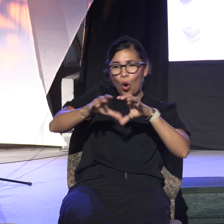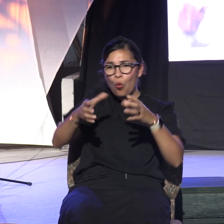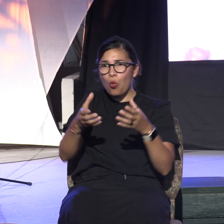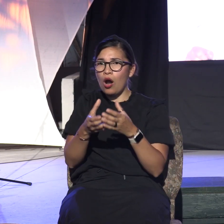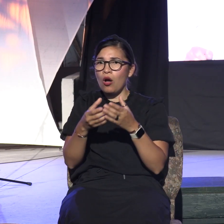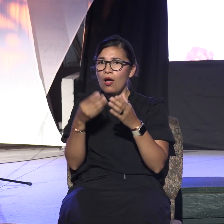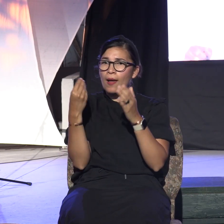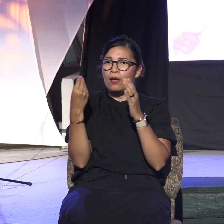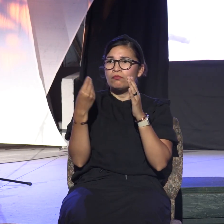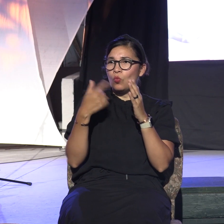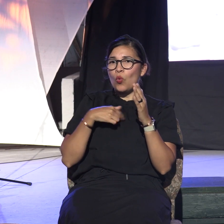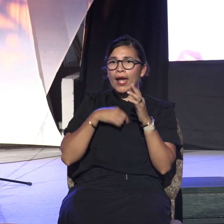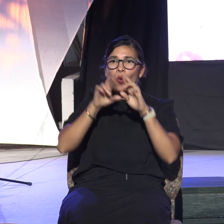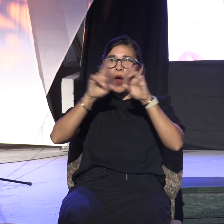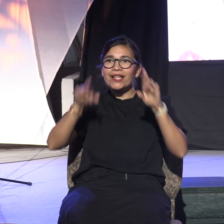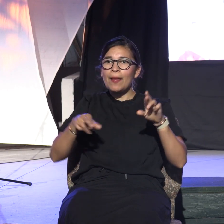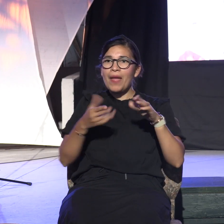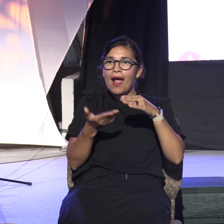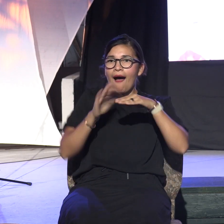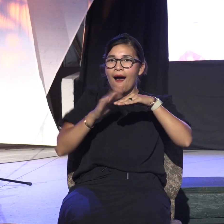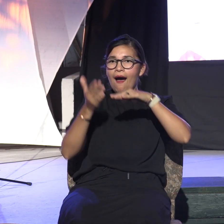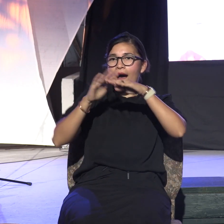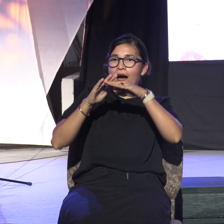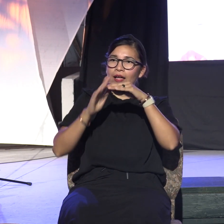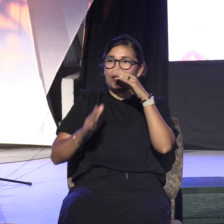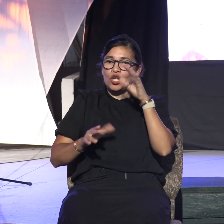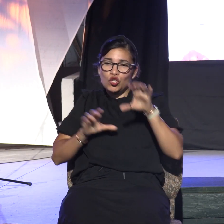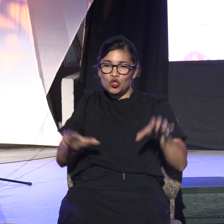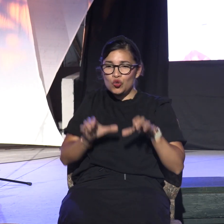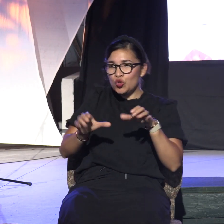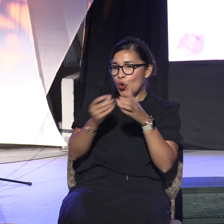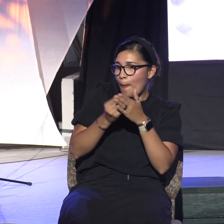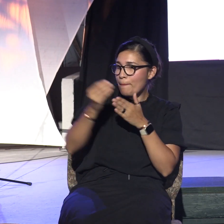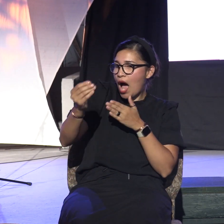job market and so on, and we're